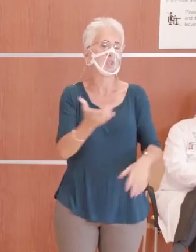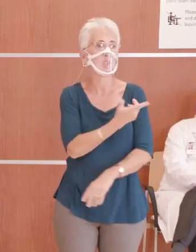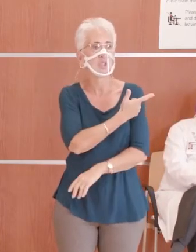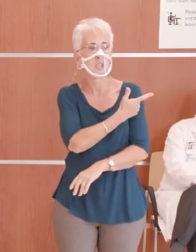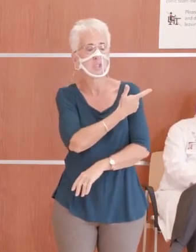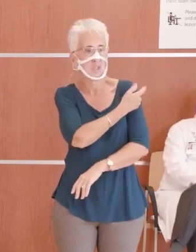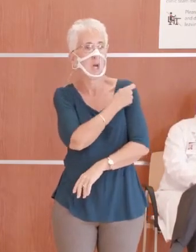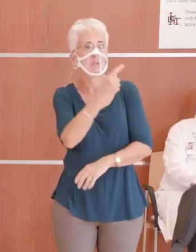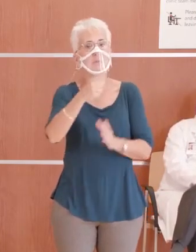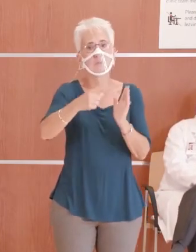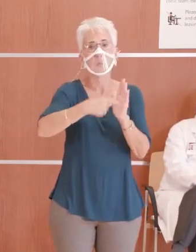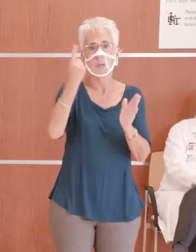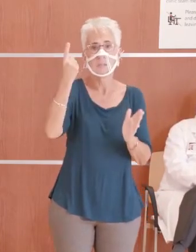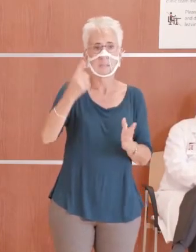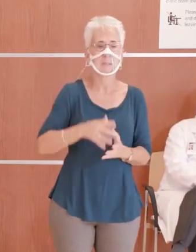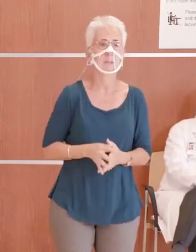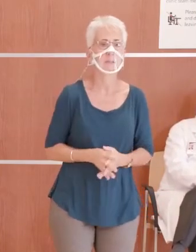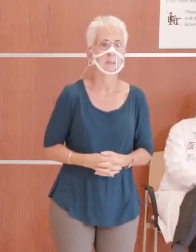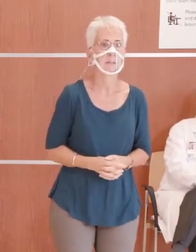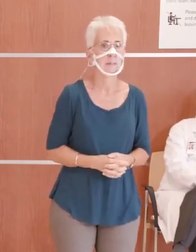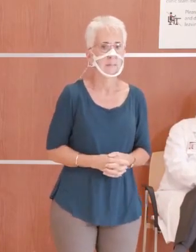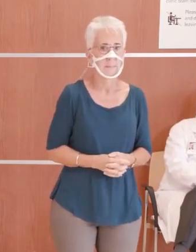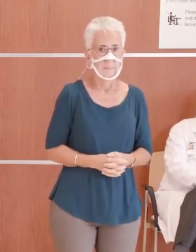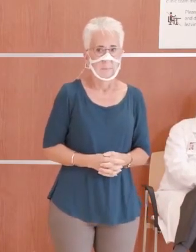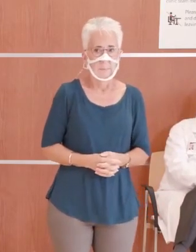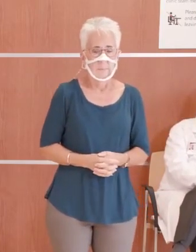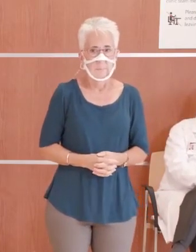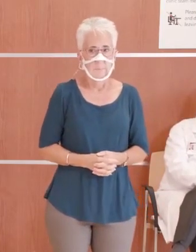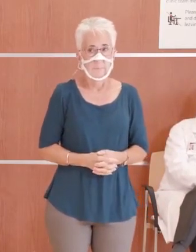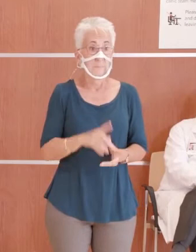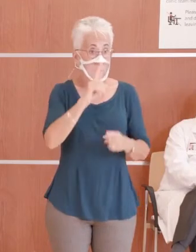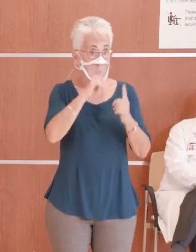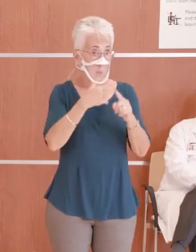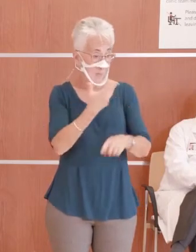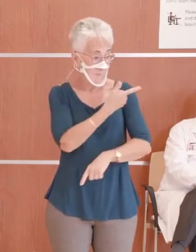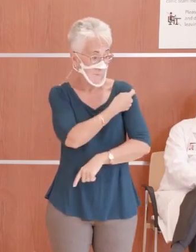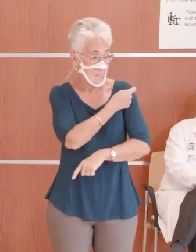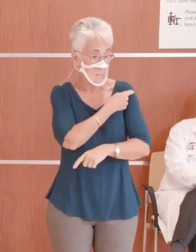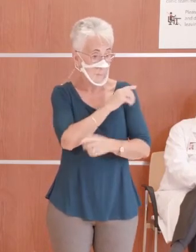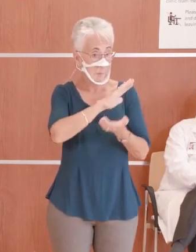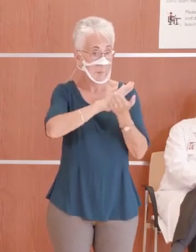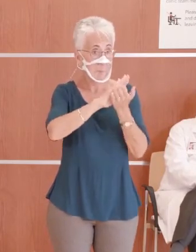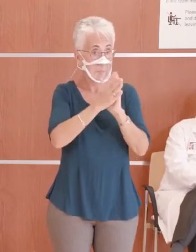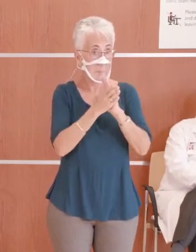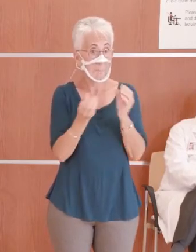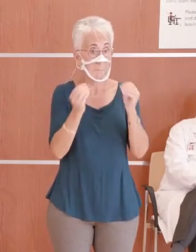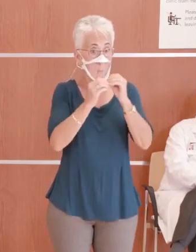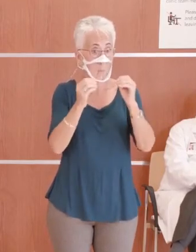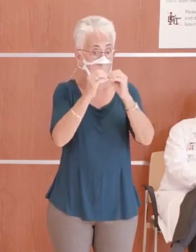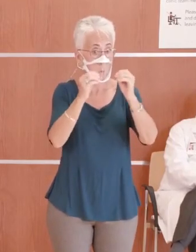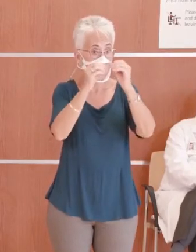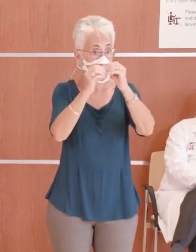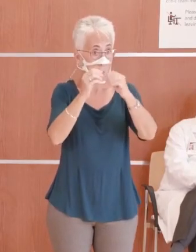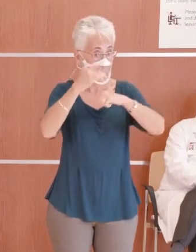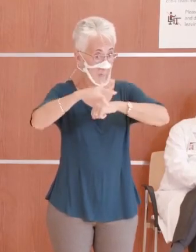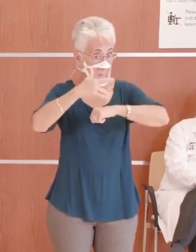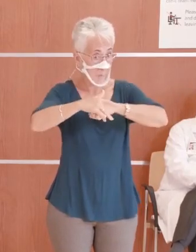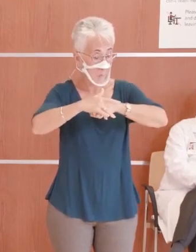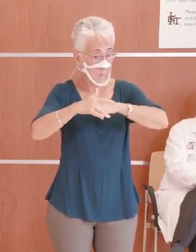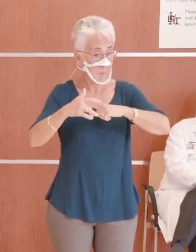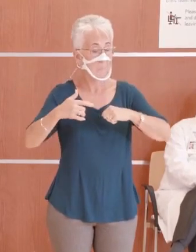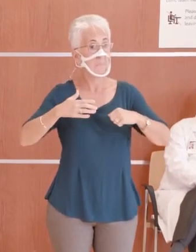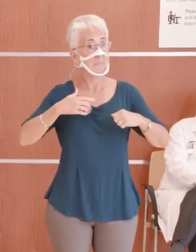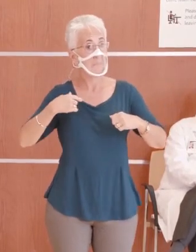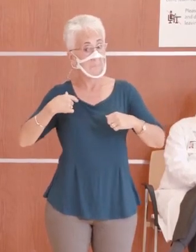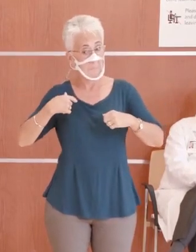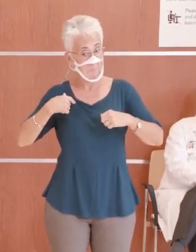least partially vaccinated. As vaccine supply increased and more people were vaccine eligible, the Health Department and many